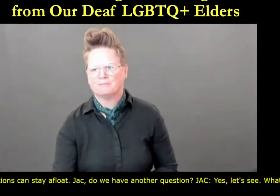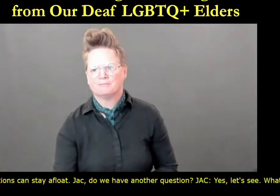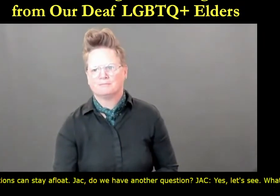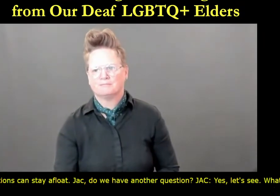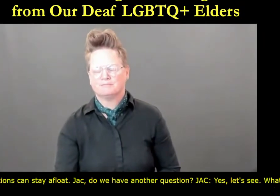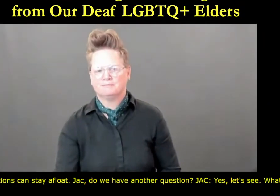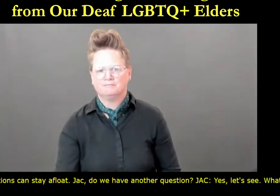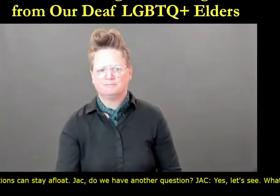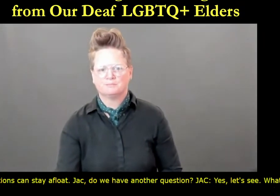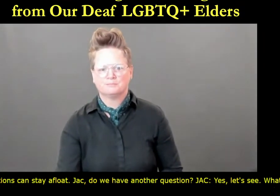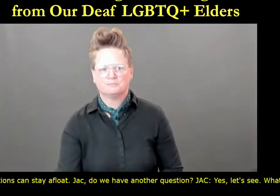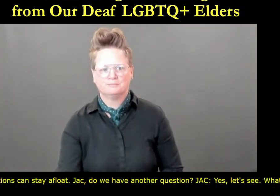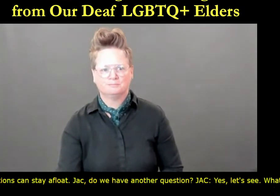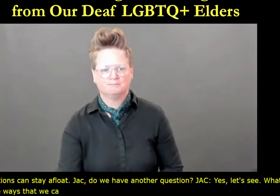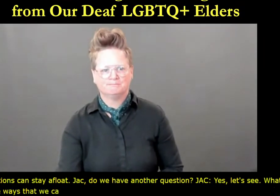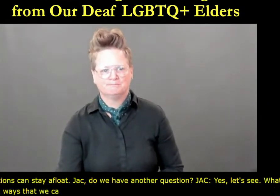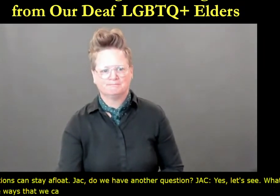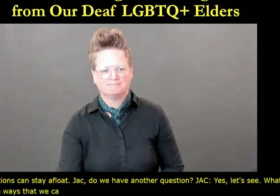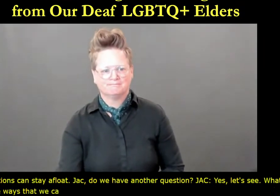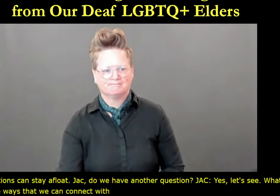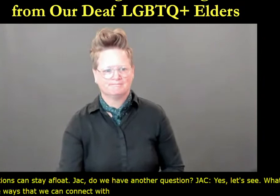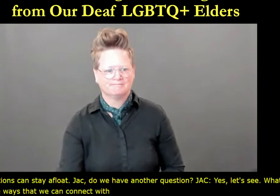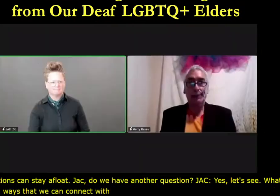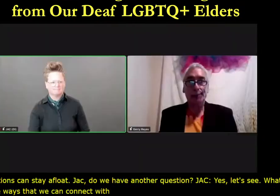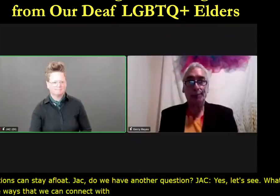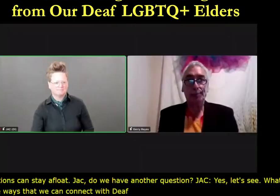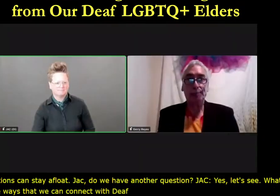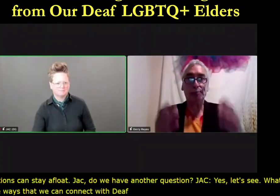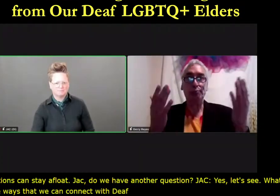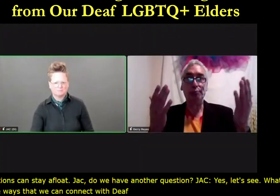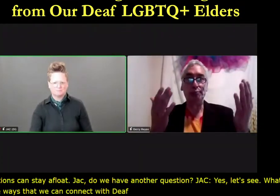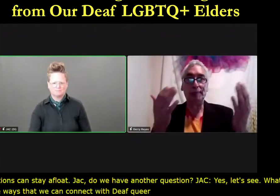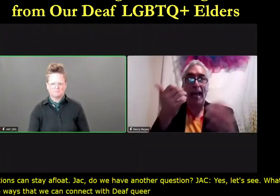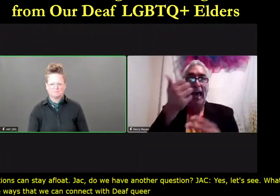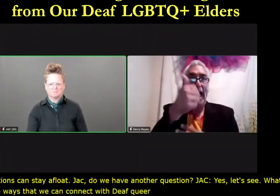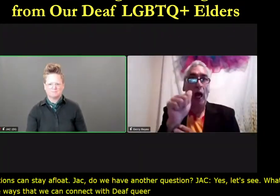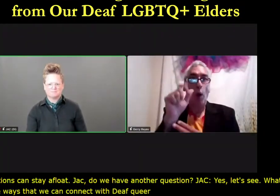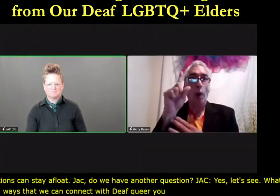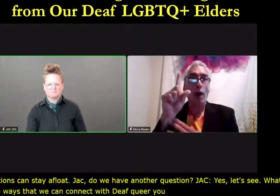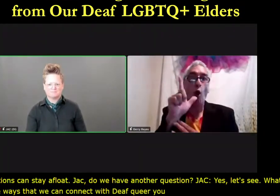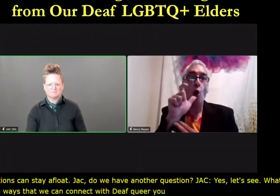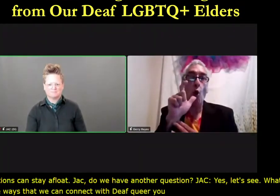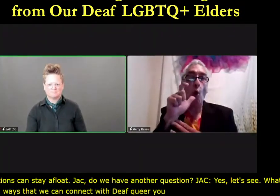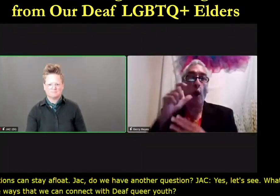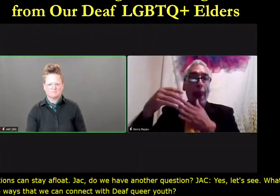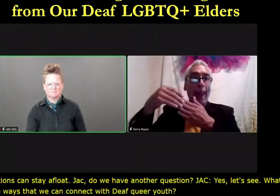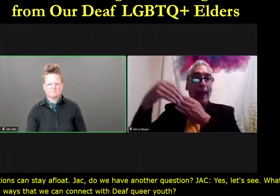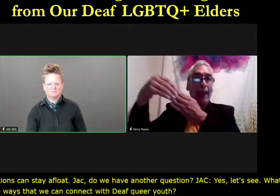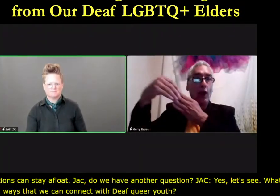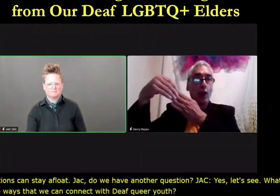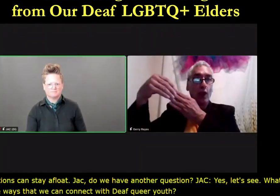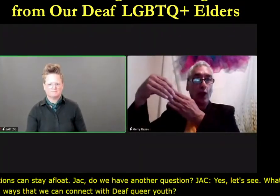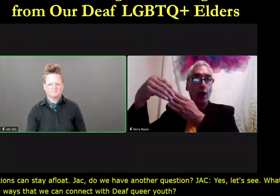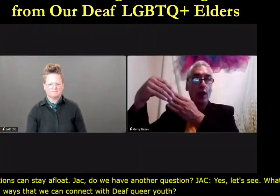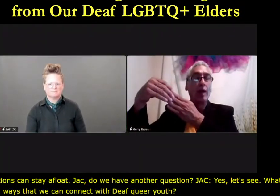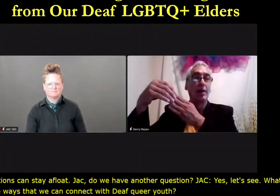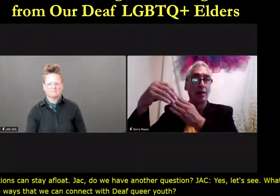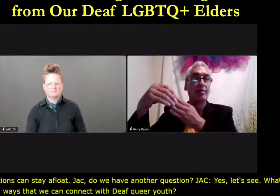we can connect with them hmm any